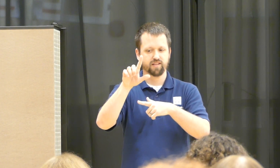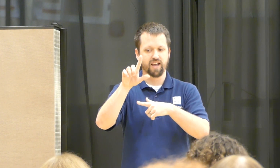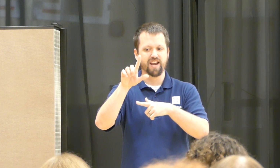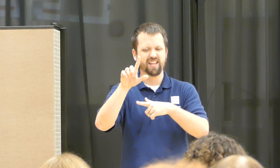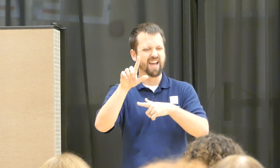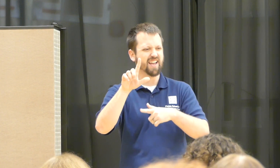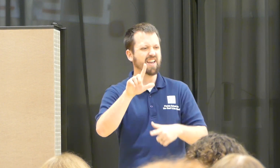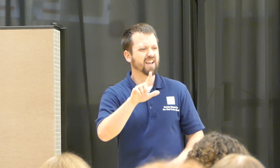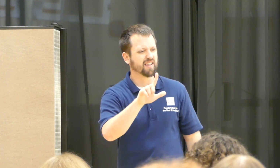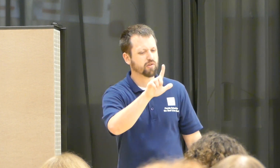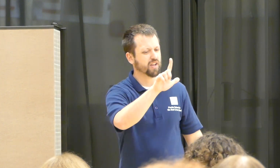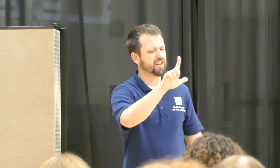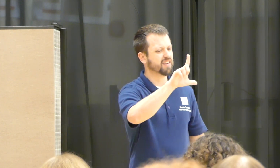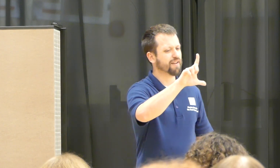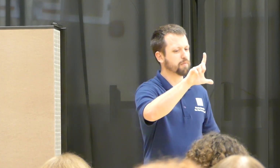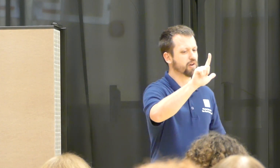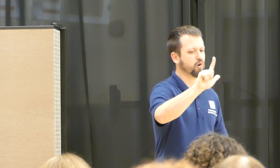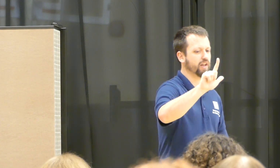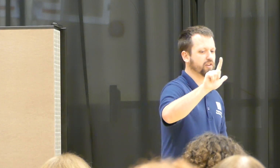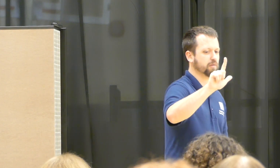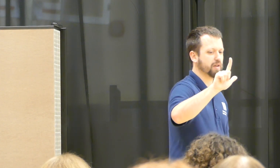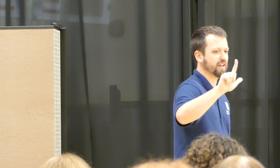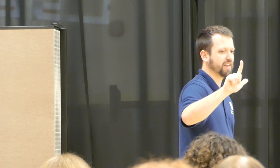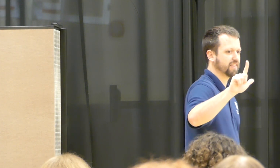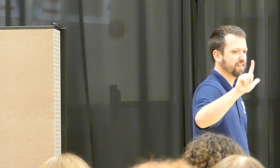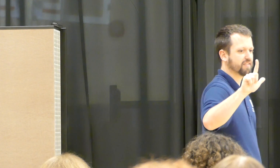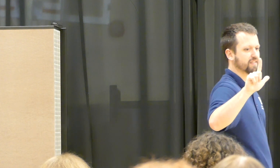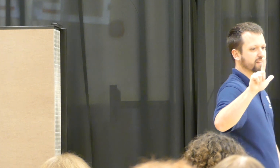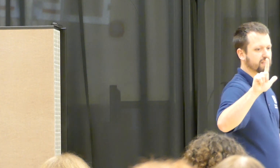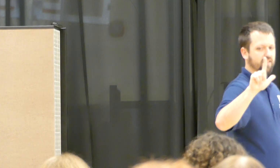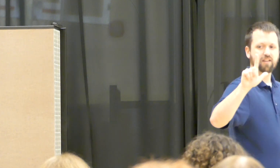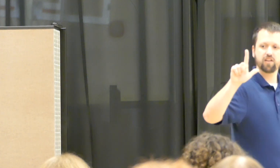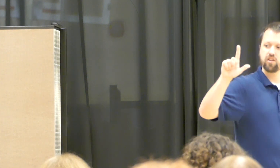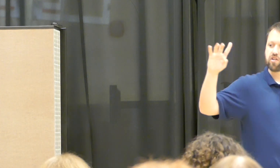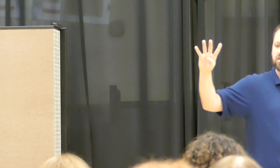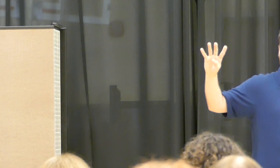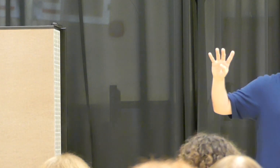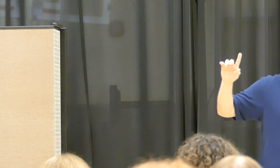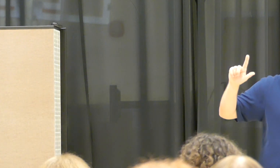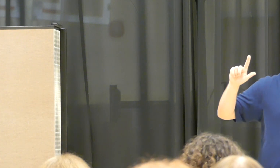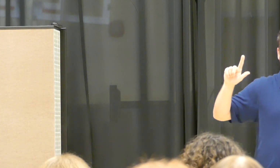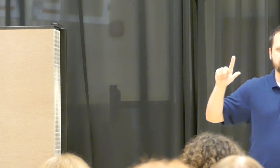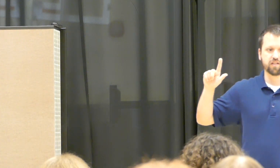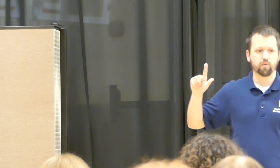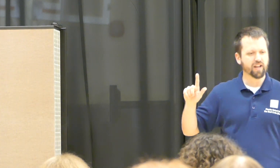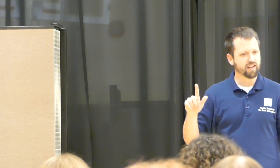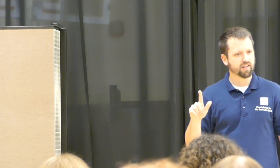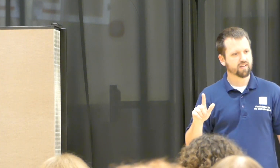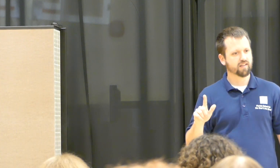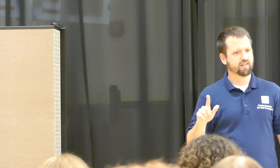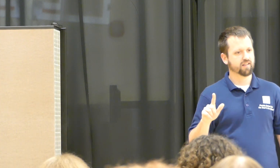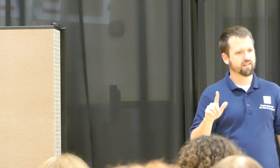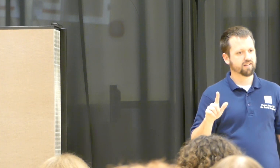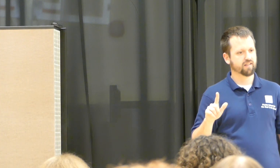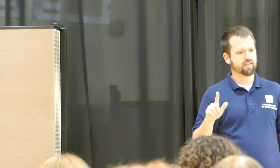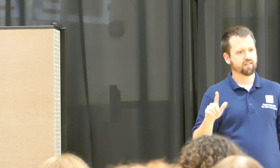Kind of, yeah. Except it doesn't have to be a whole L. You can bend it like this. What?